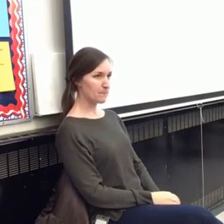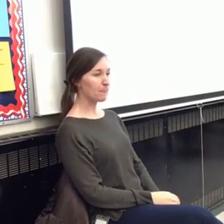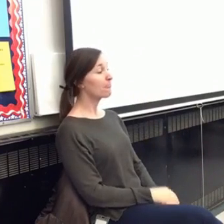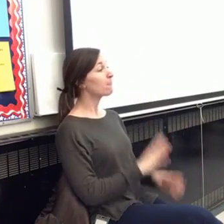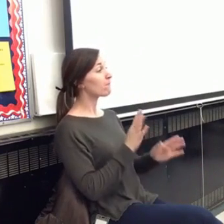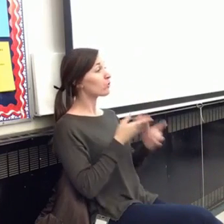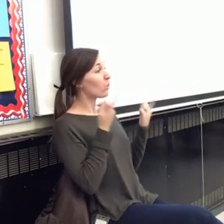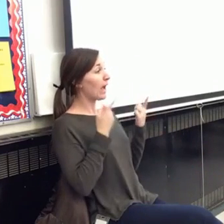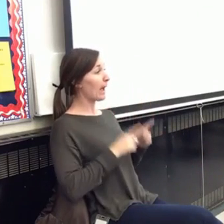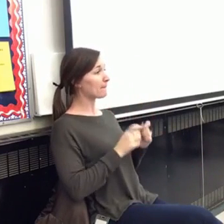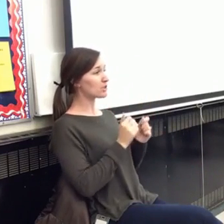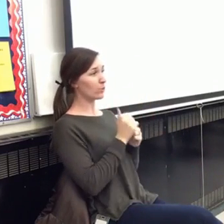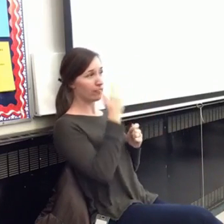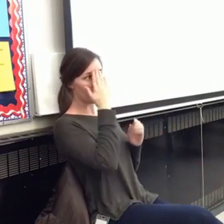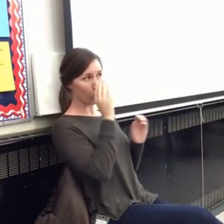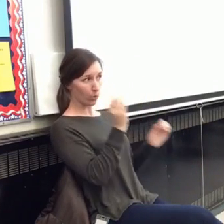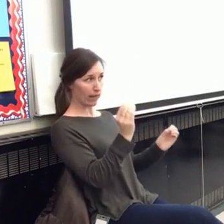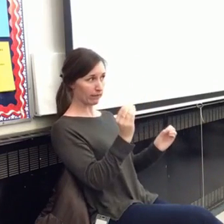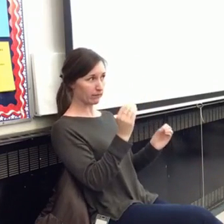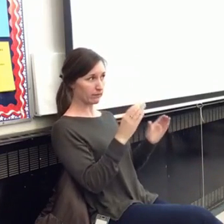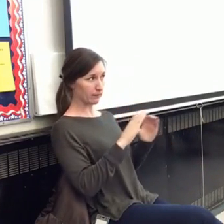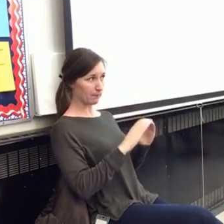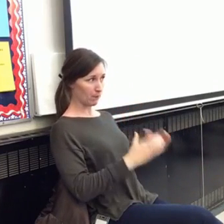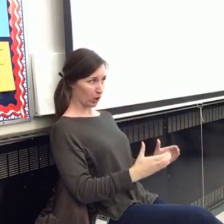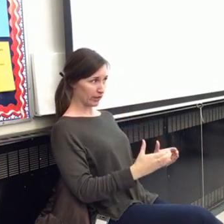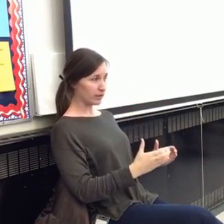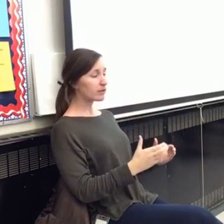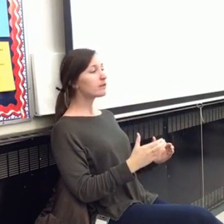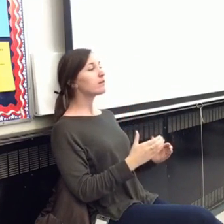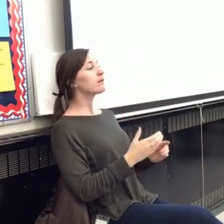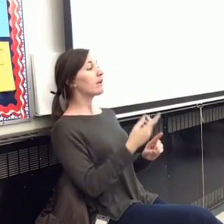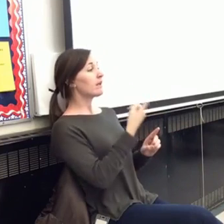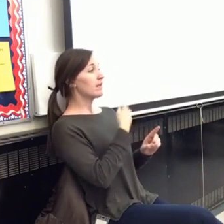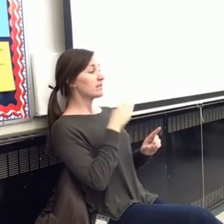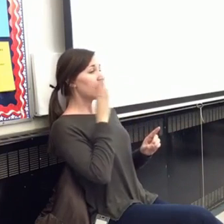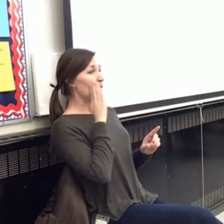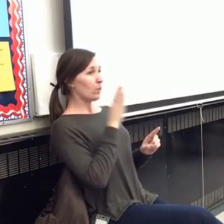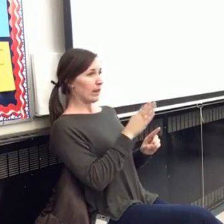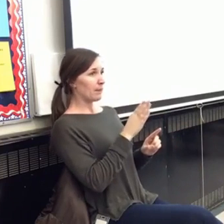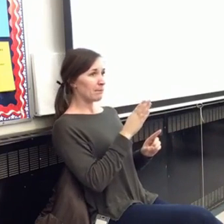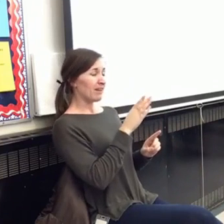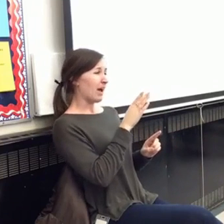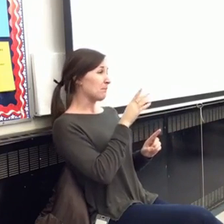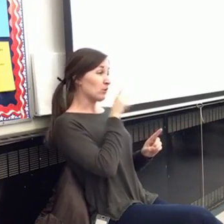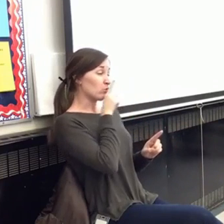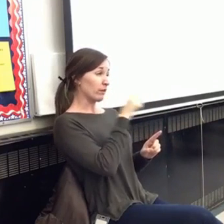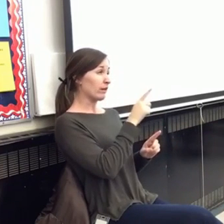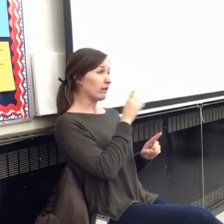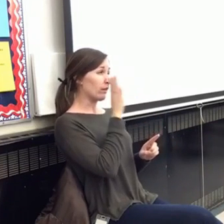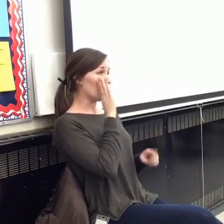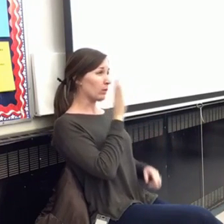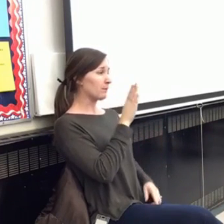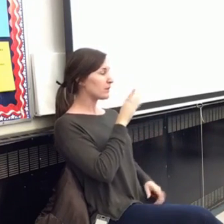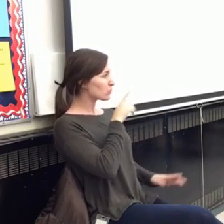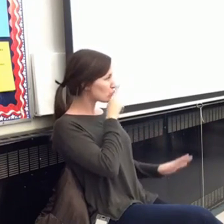Now, what happens with the Know Nothing Party is that they are going to be really the first